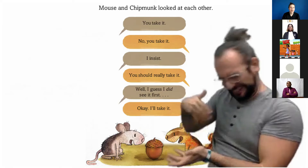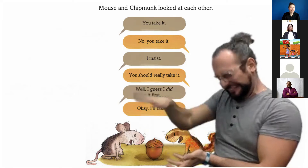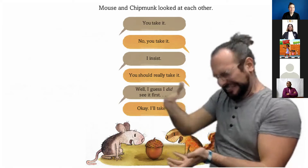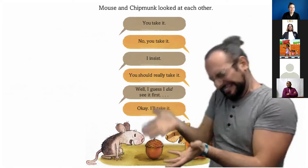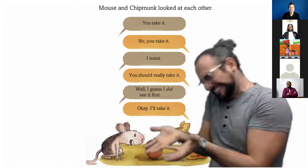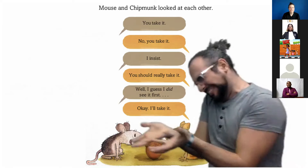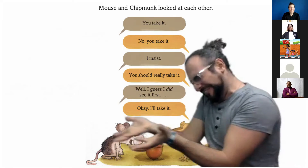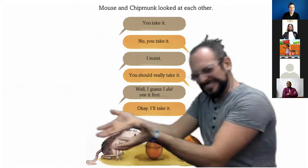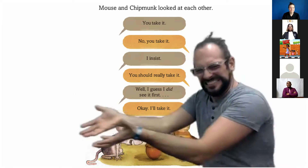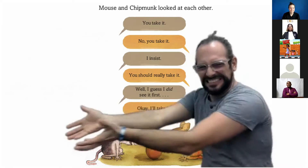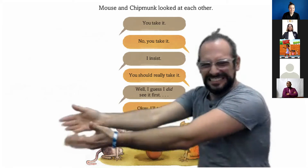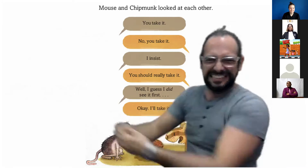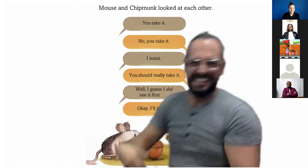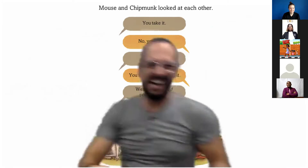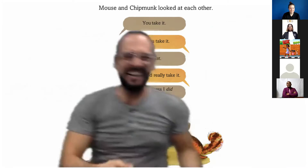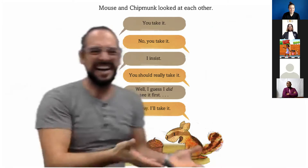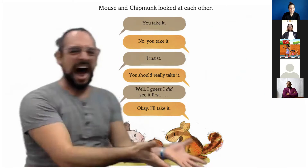Oh, no, really, you should take it.